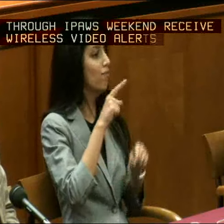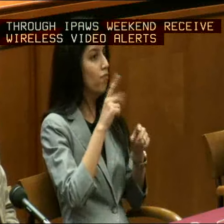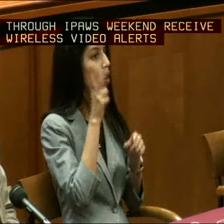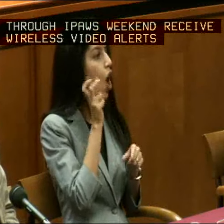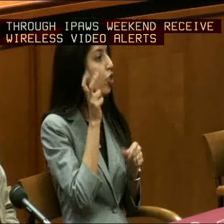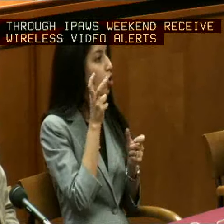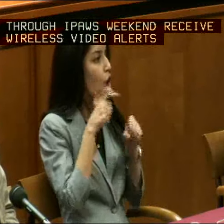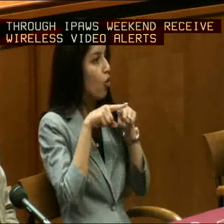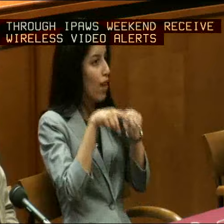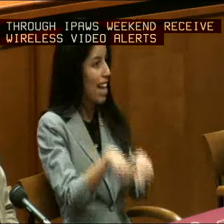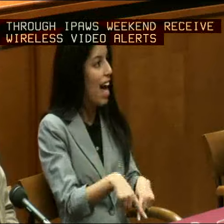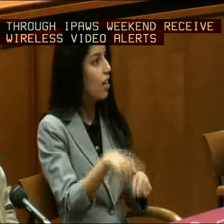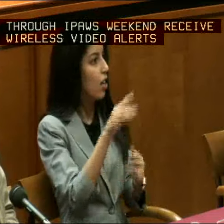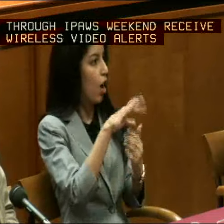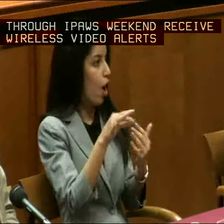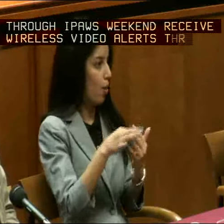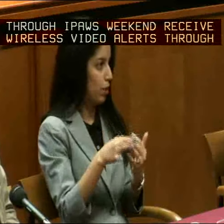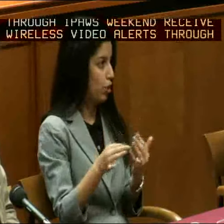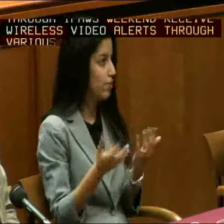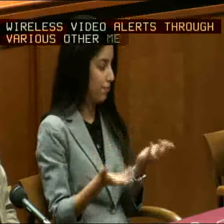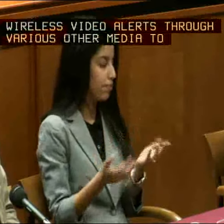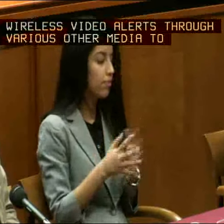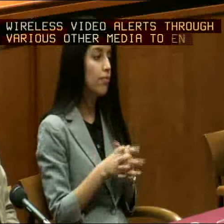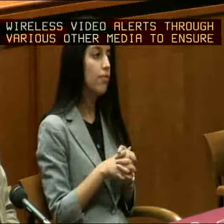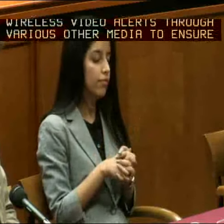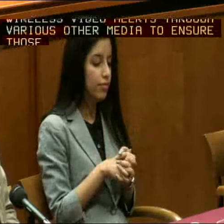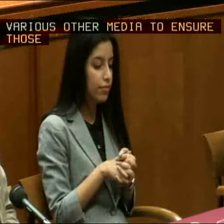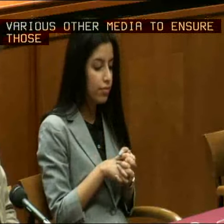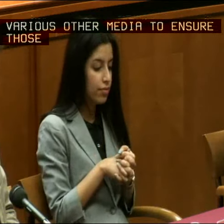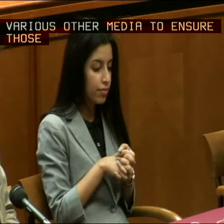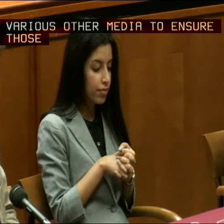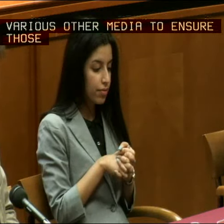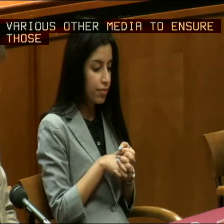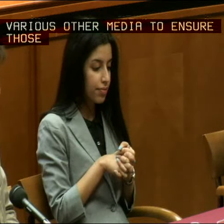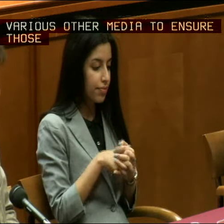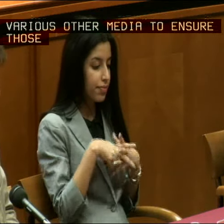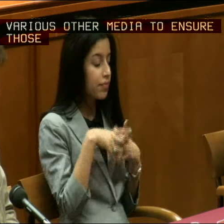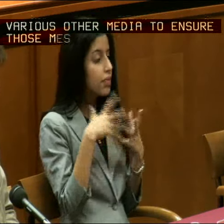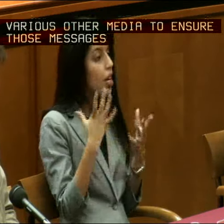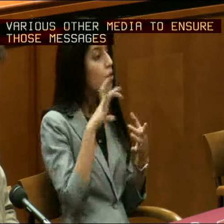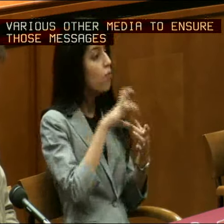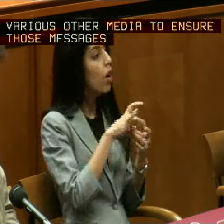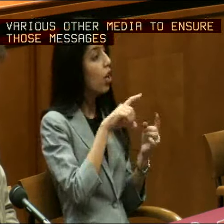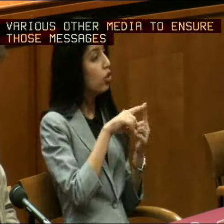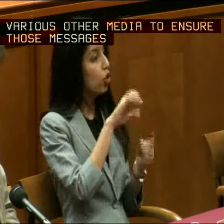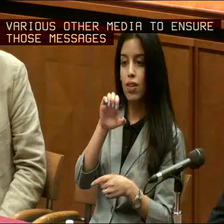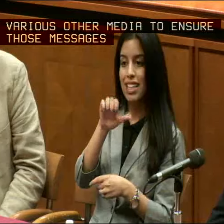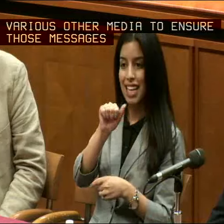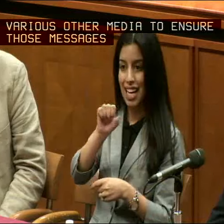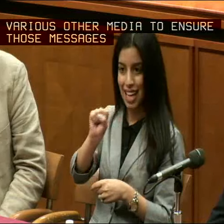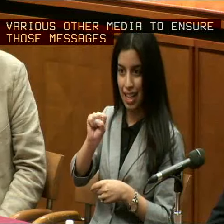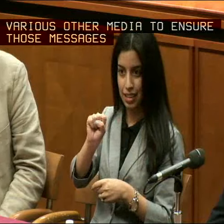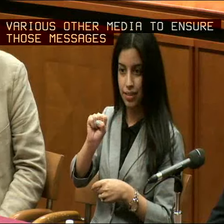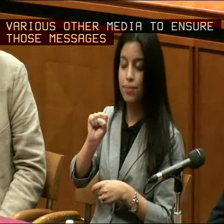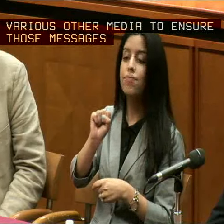everyone. We can no longer rely only on those traditional options of radio and television.